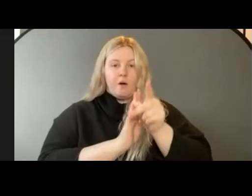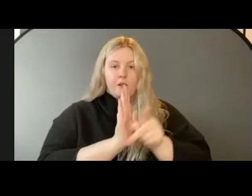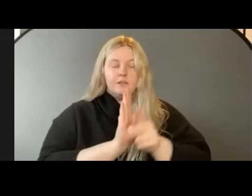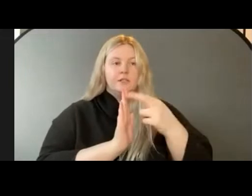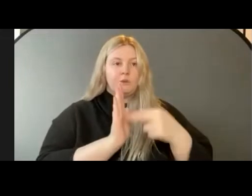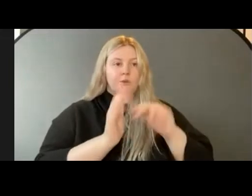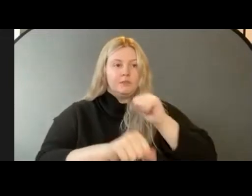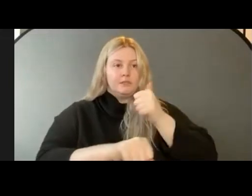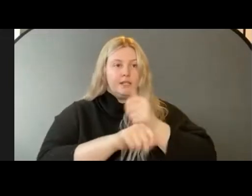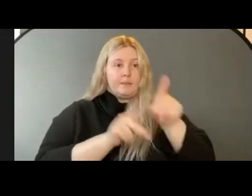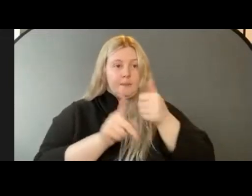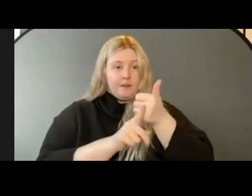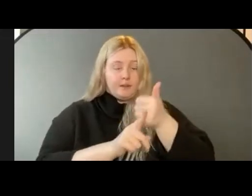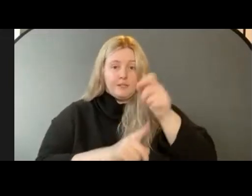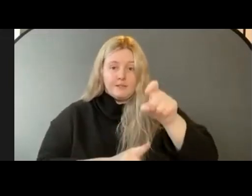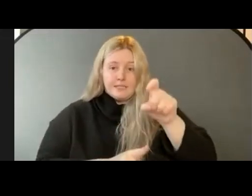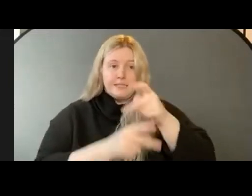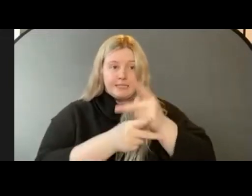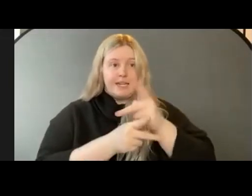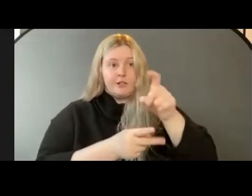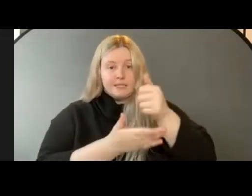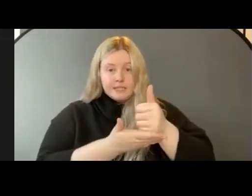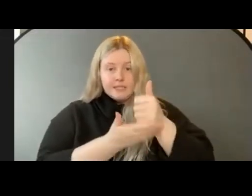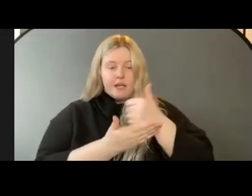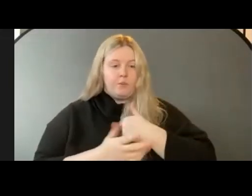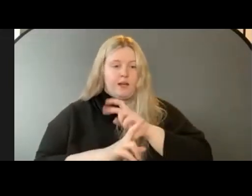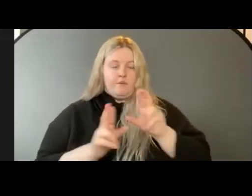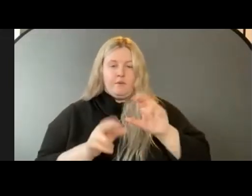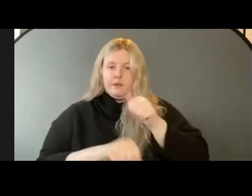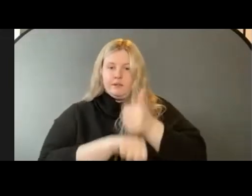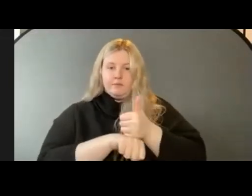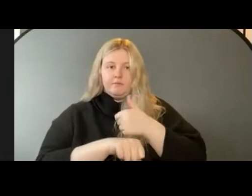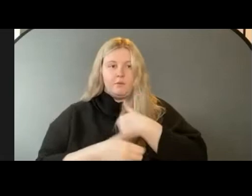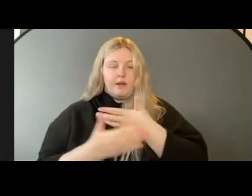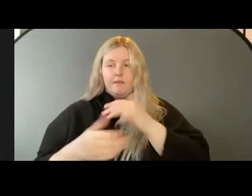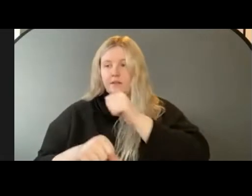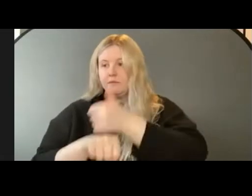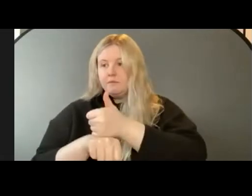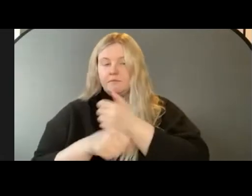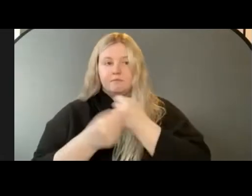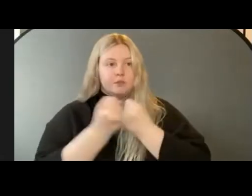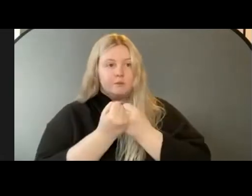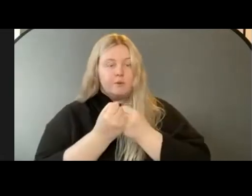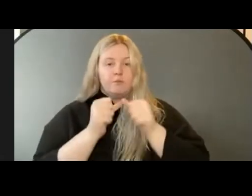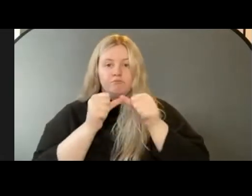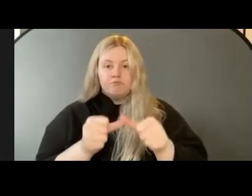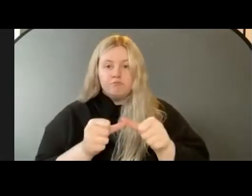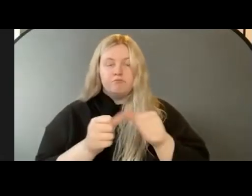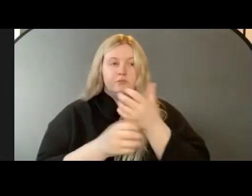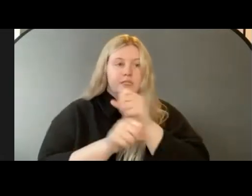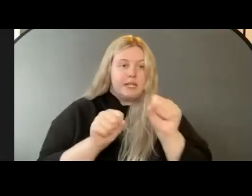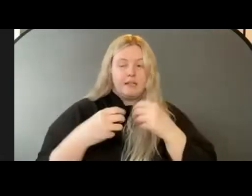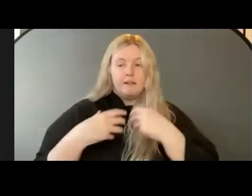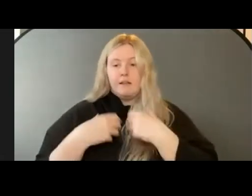care would be realized. This means measures will be put in place to make long-term care safe and healthy for older